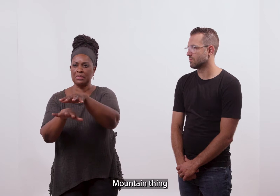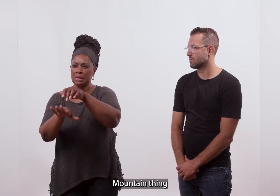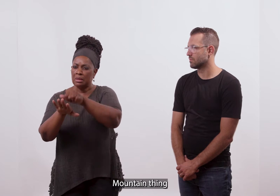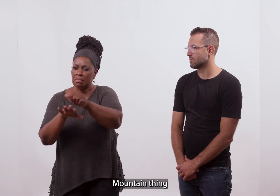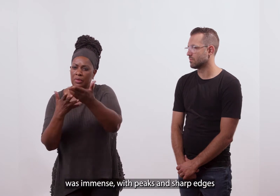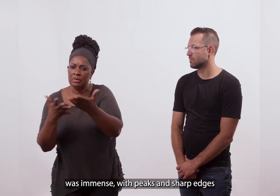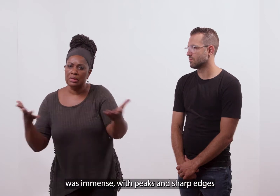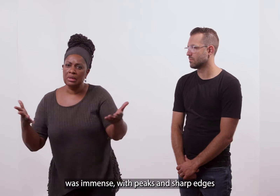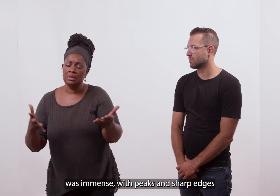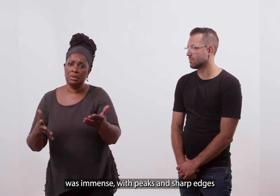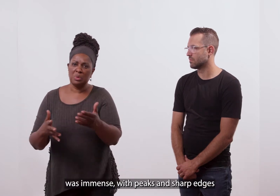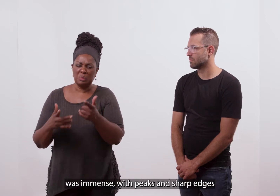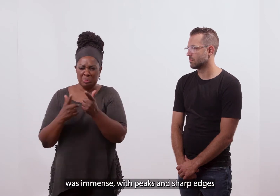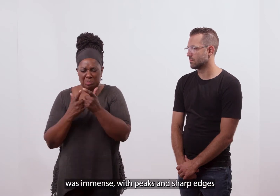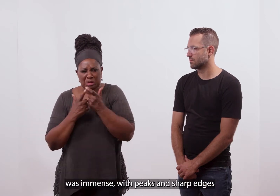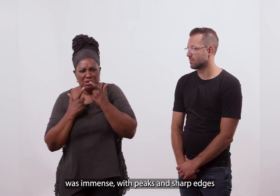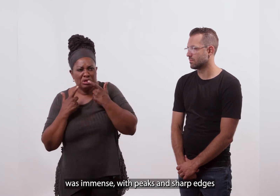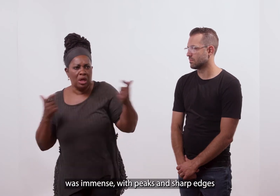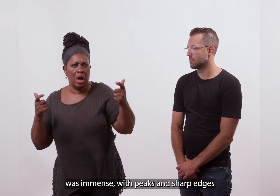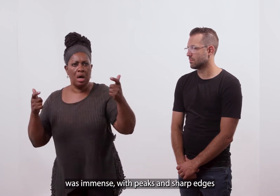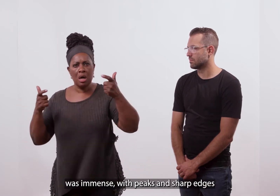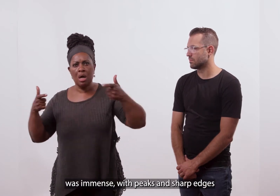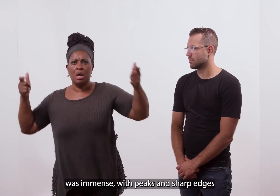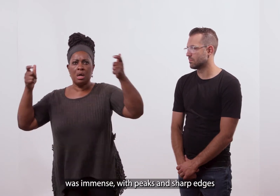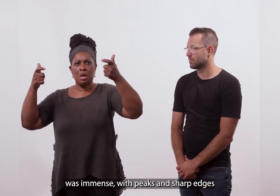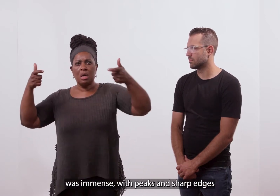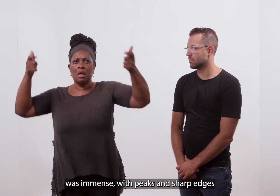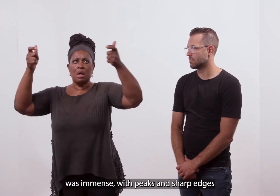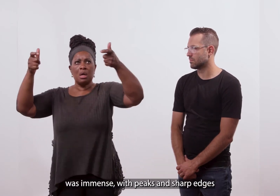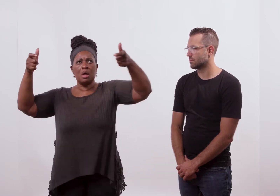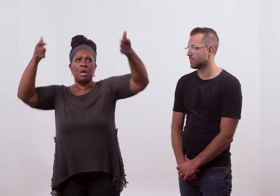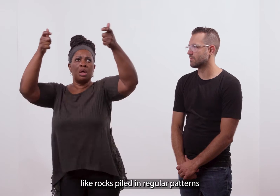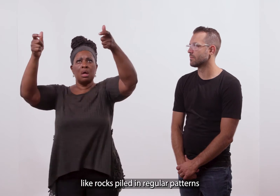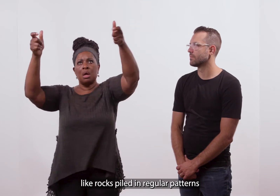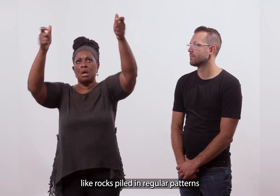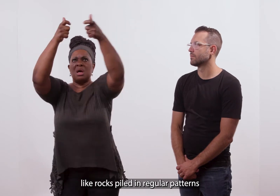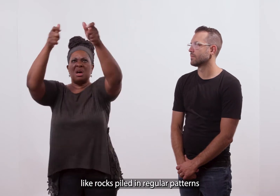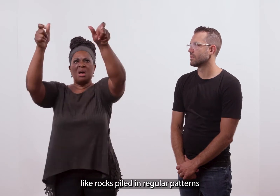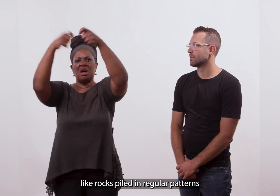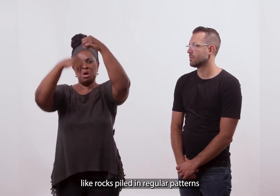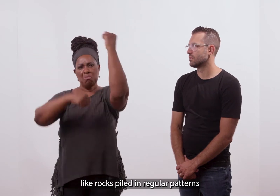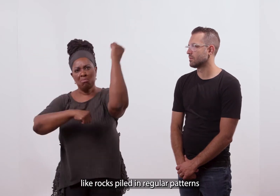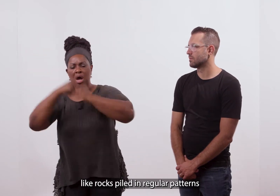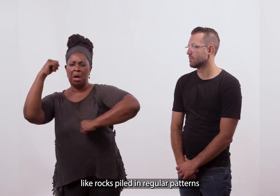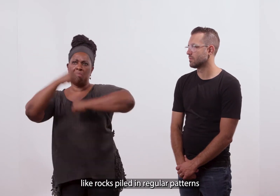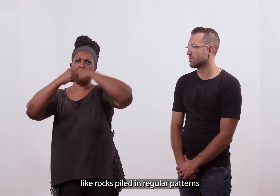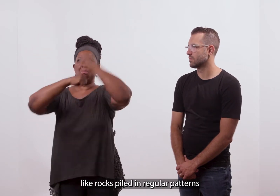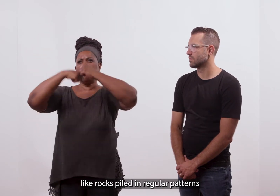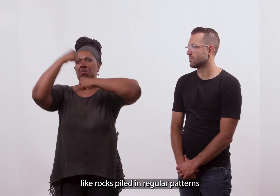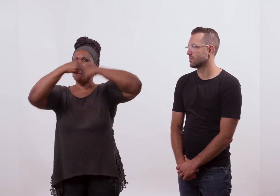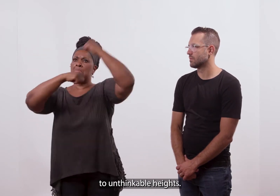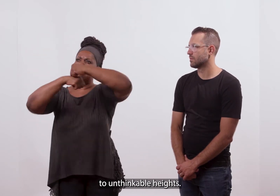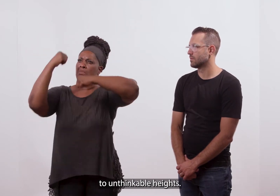Mountain Thing was immense, with peaks and sharp edges like rocks piled in regular